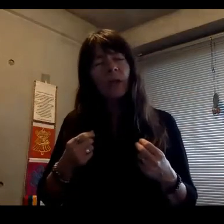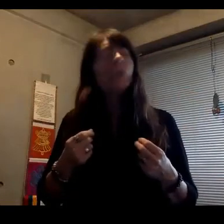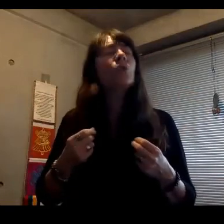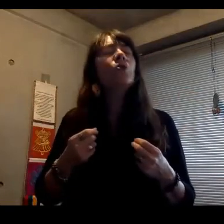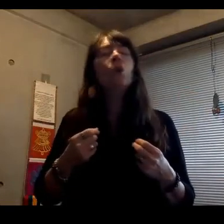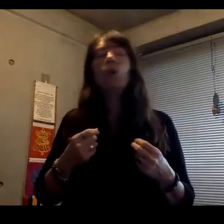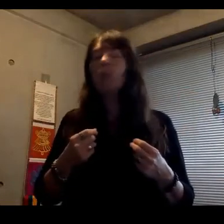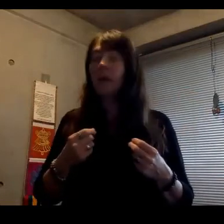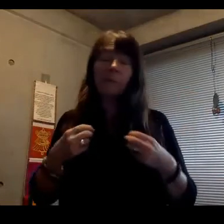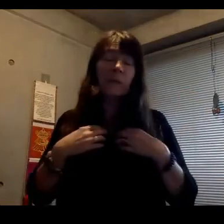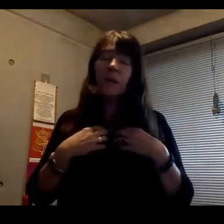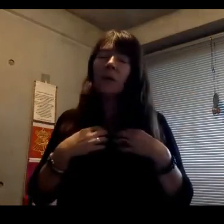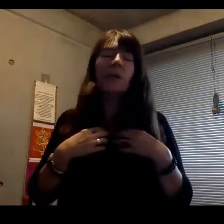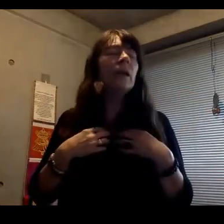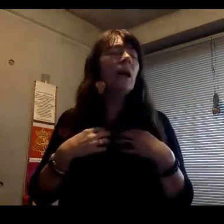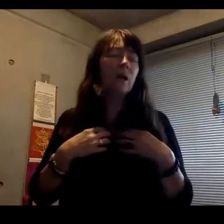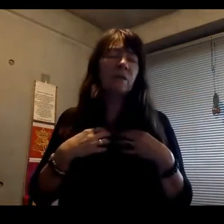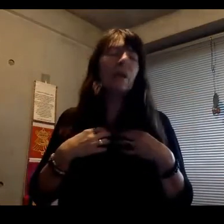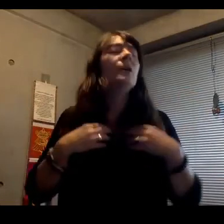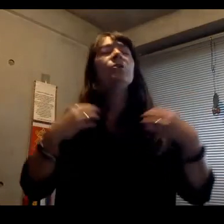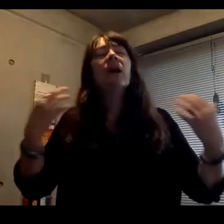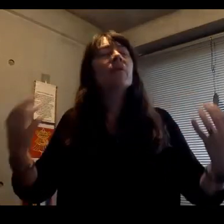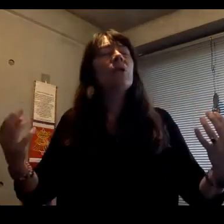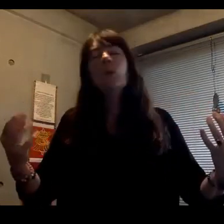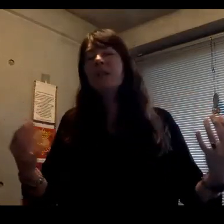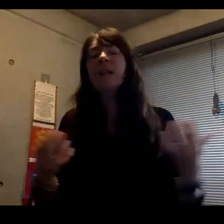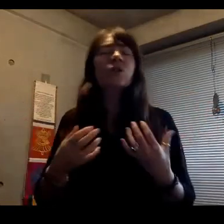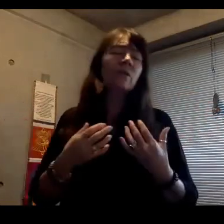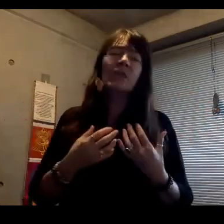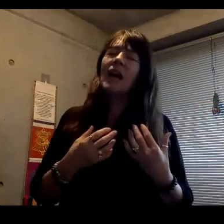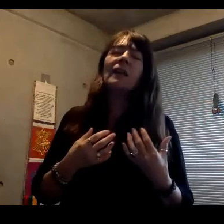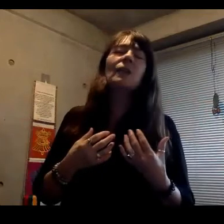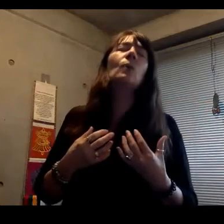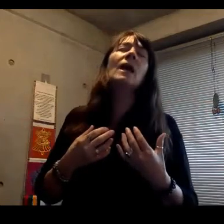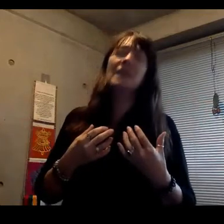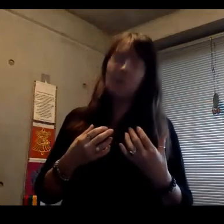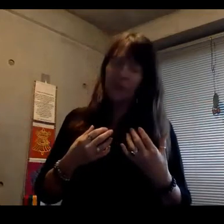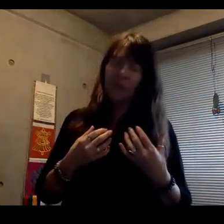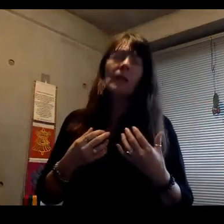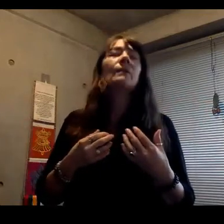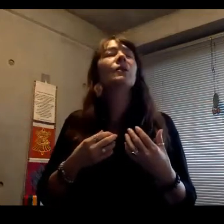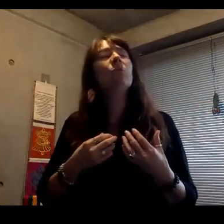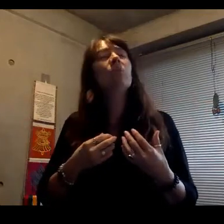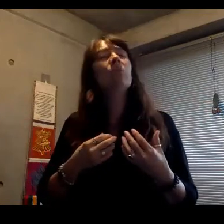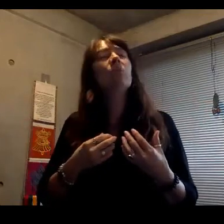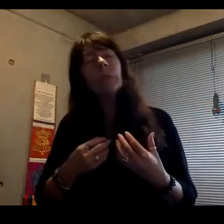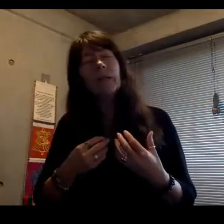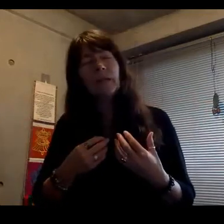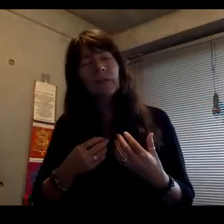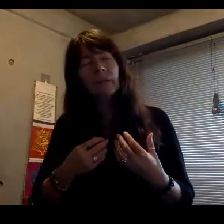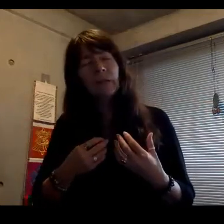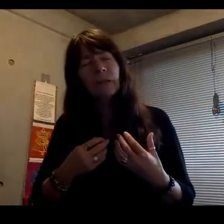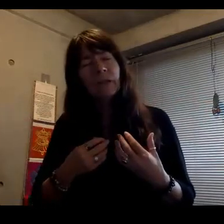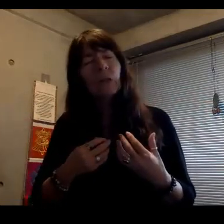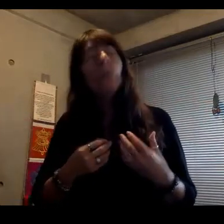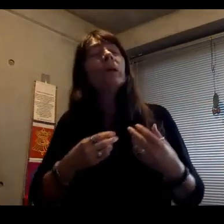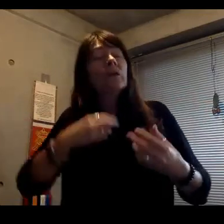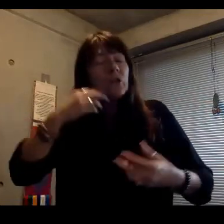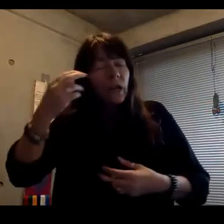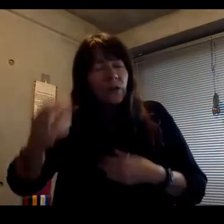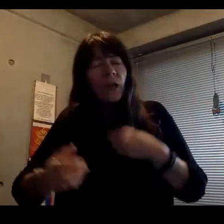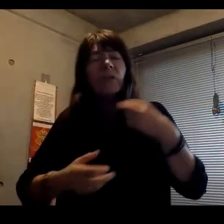humans. So no one, particularly us, do have no intention of telling you anything that you must believe.